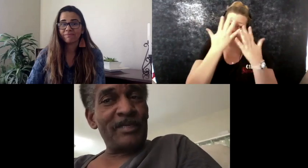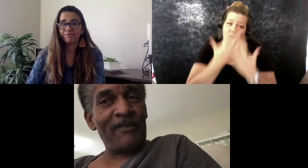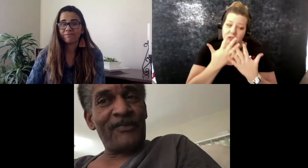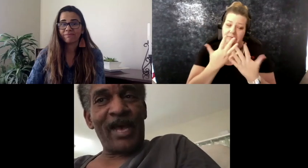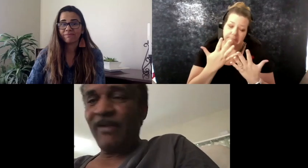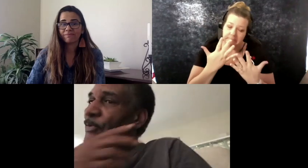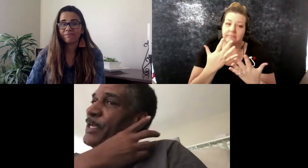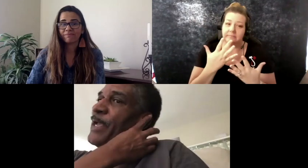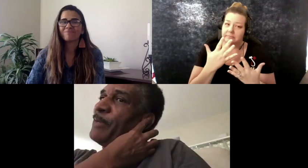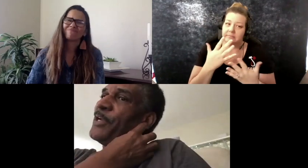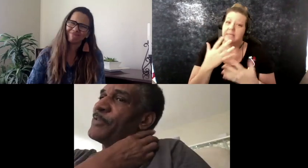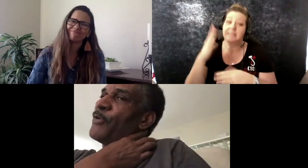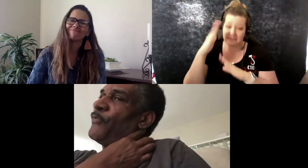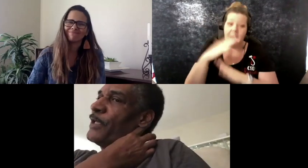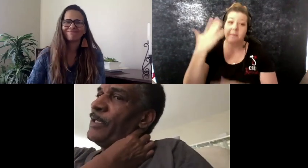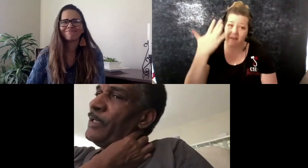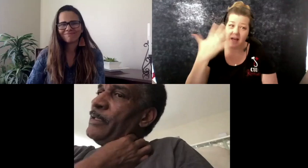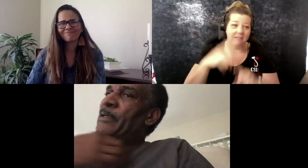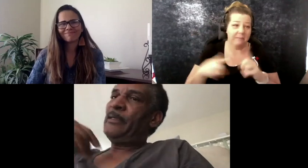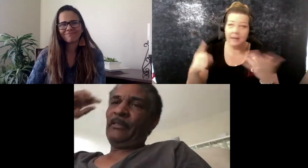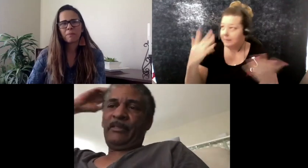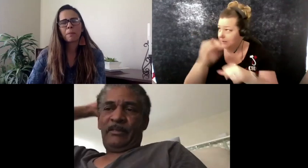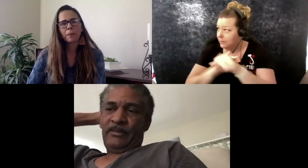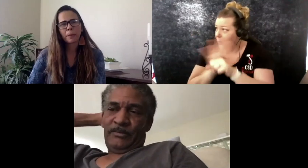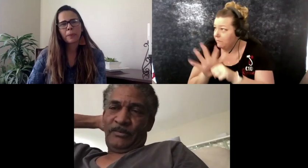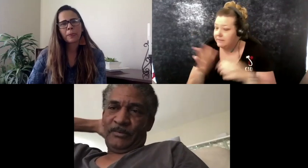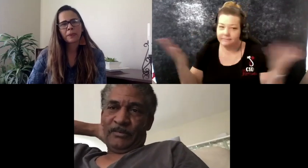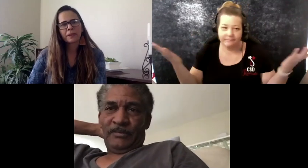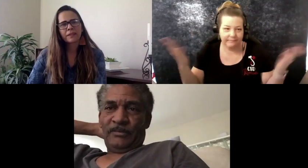were in the top 5, but we didn't make it because of COVID.